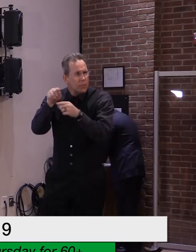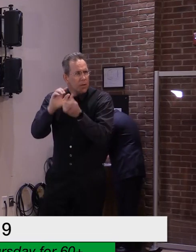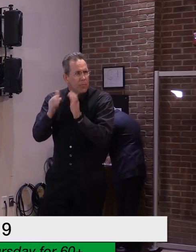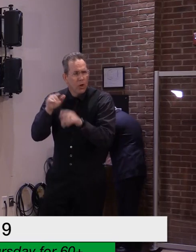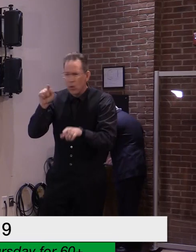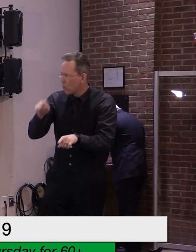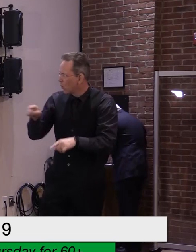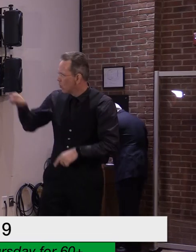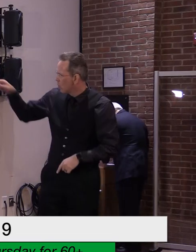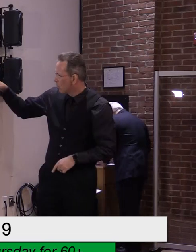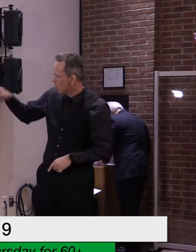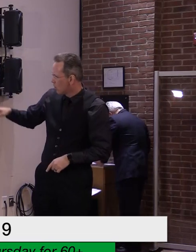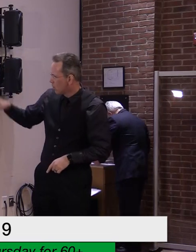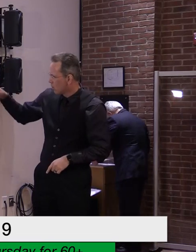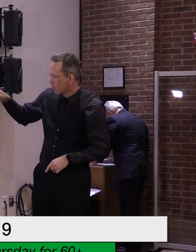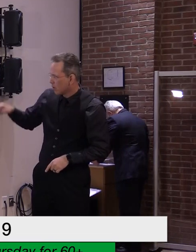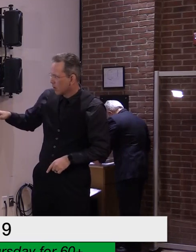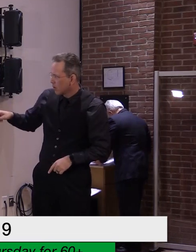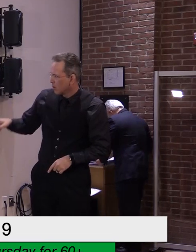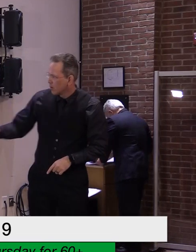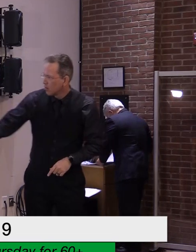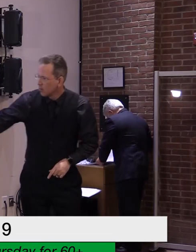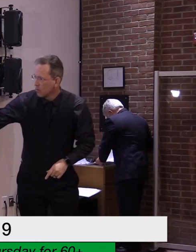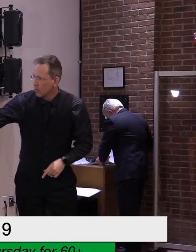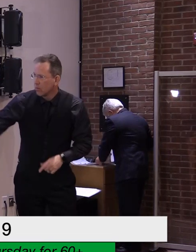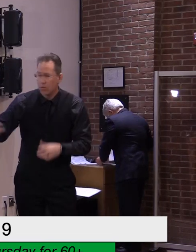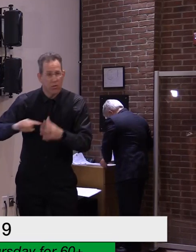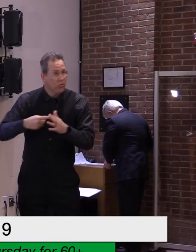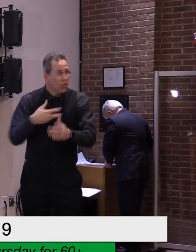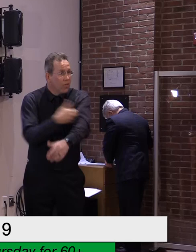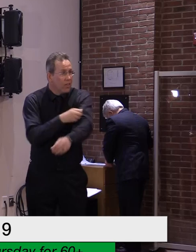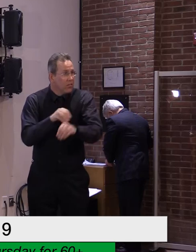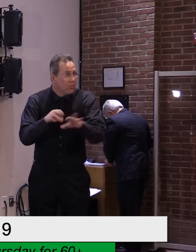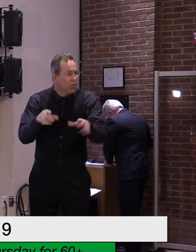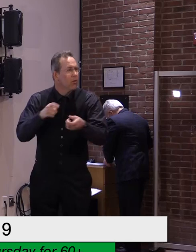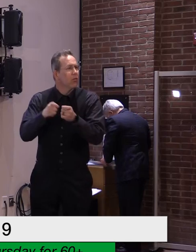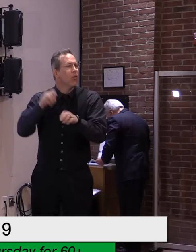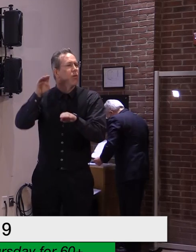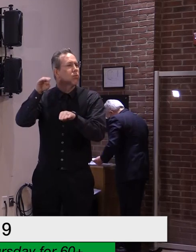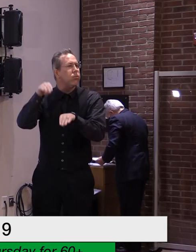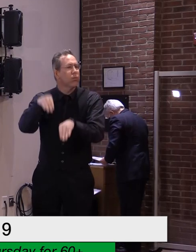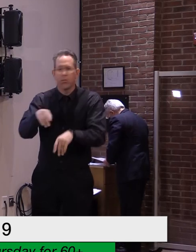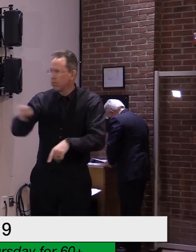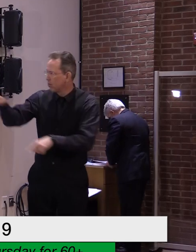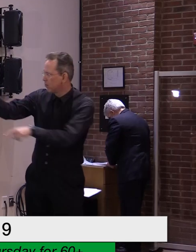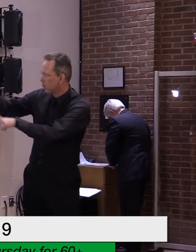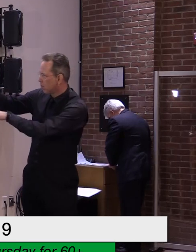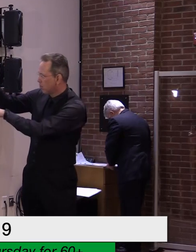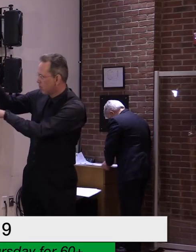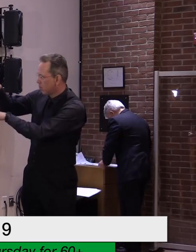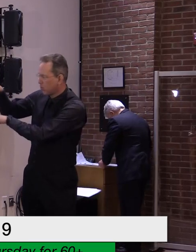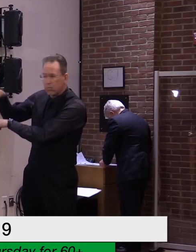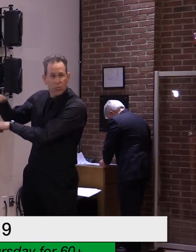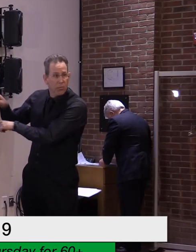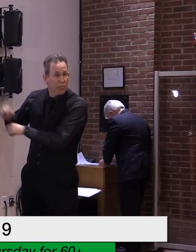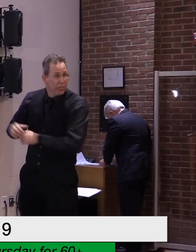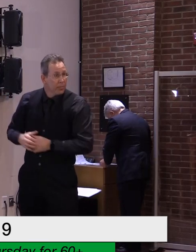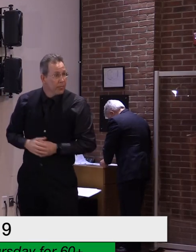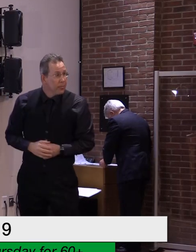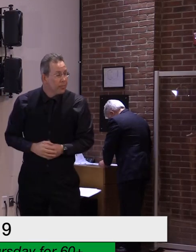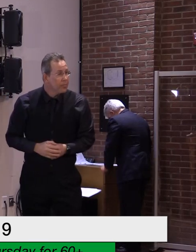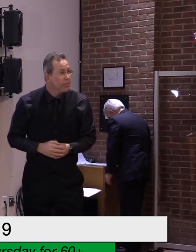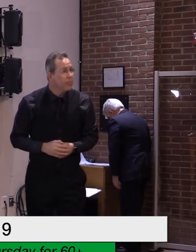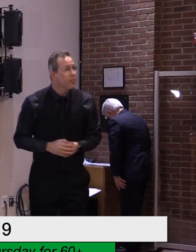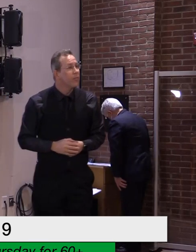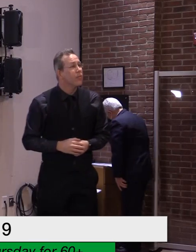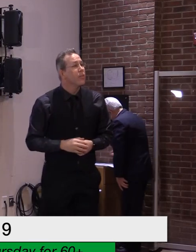trend. While cases are only down 25% since the overall peak in January among those that are 70 and